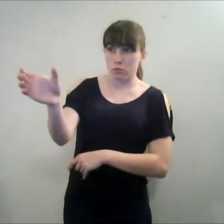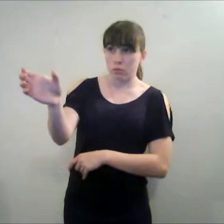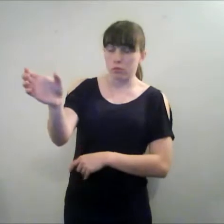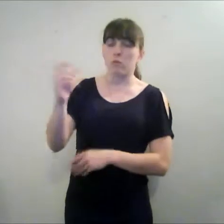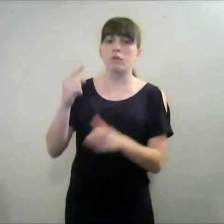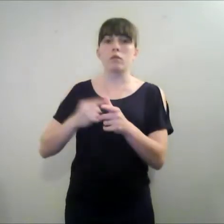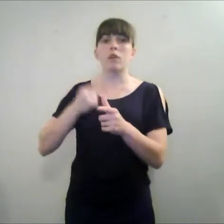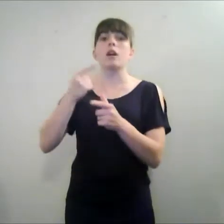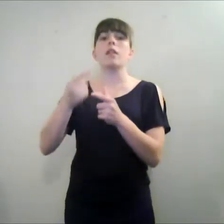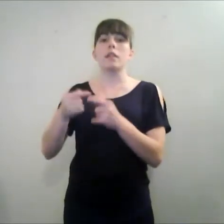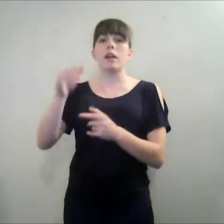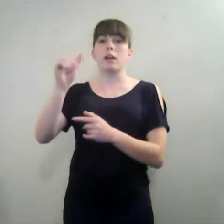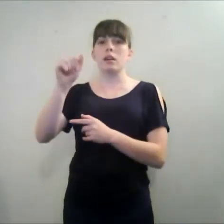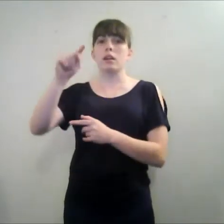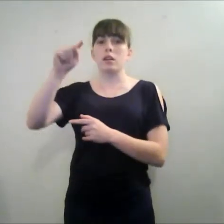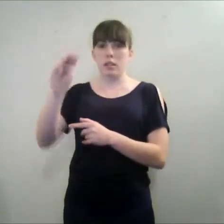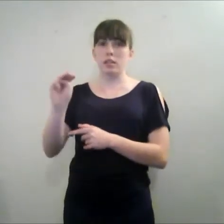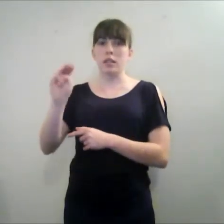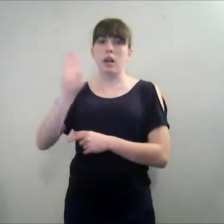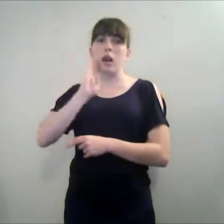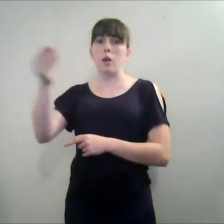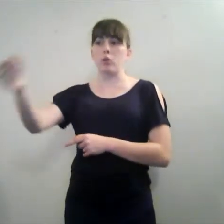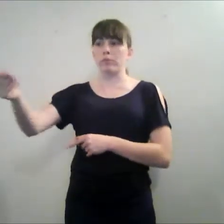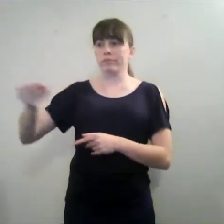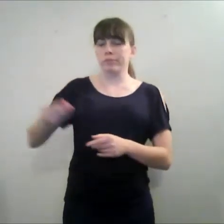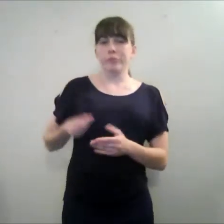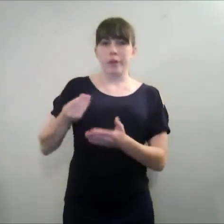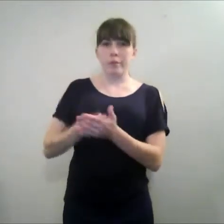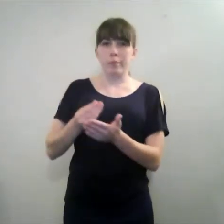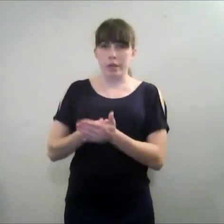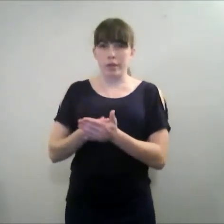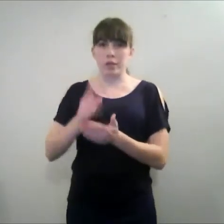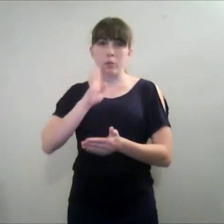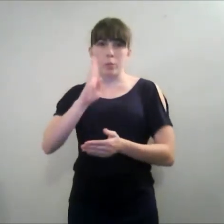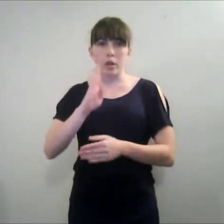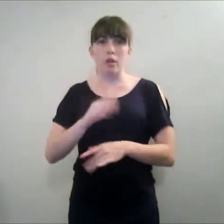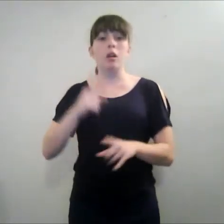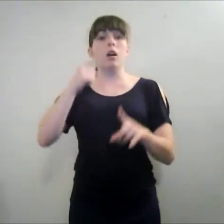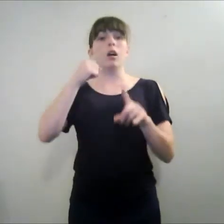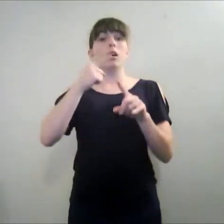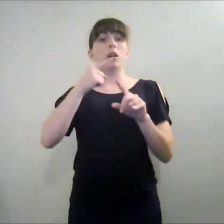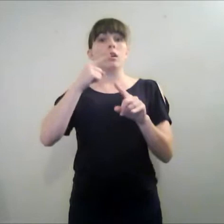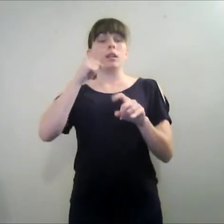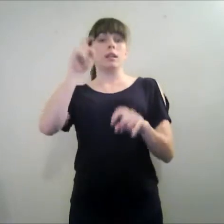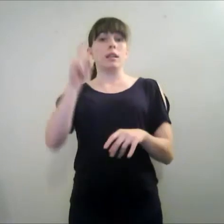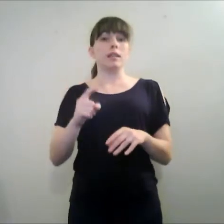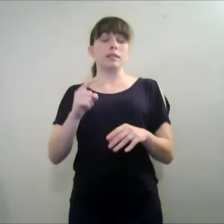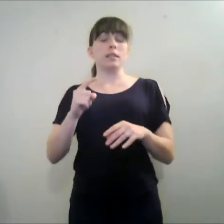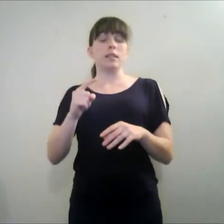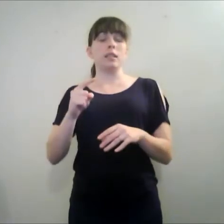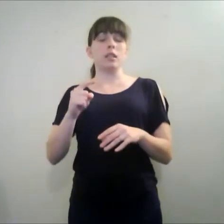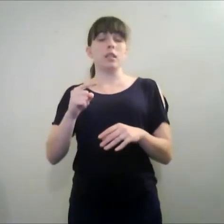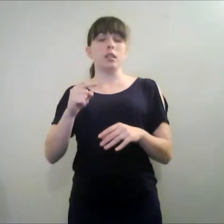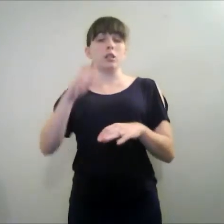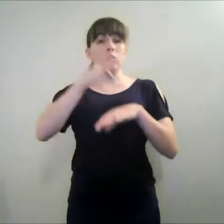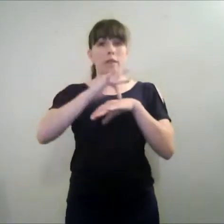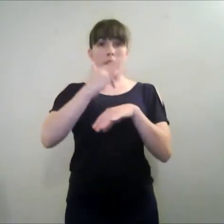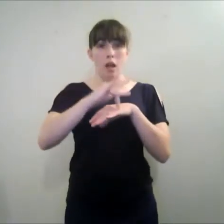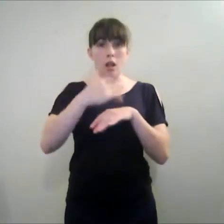can use everywhere. It has to be absolutely convenient. That's me going into the pub. I touch all the device on